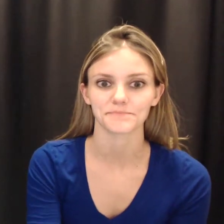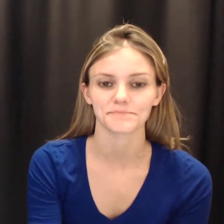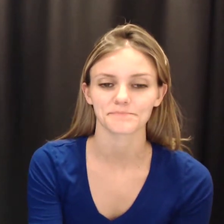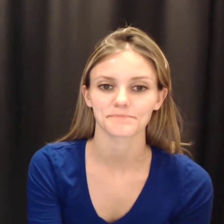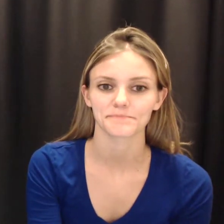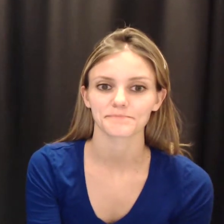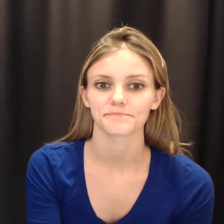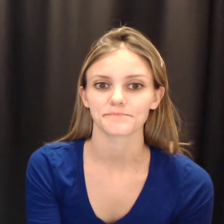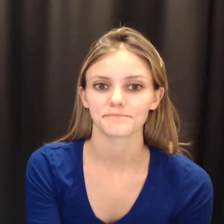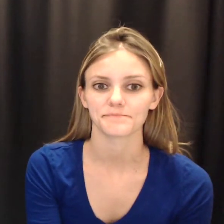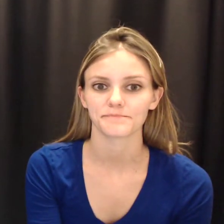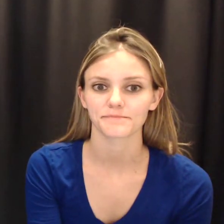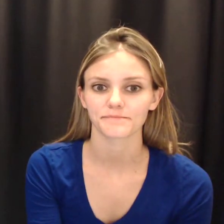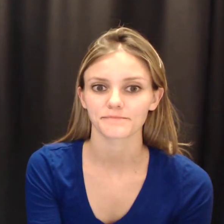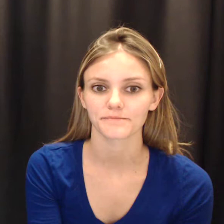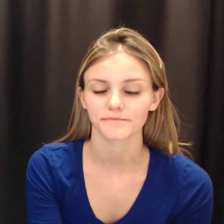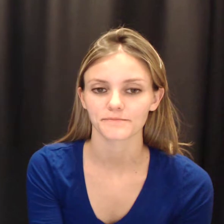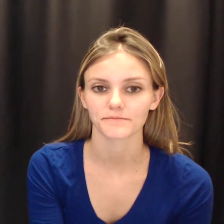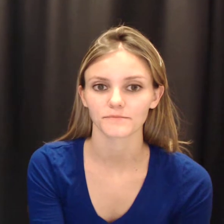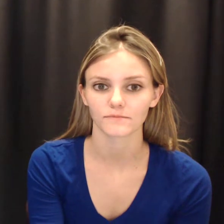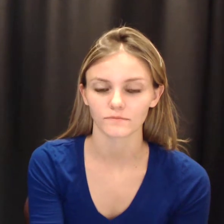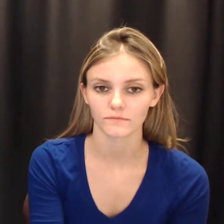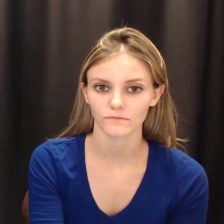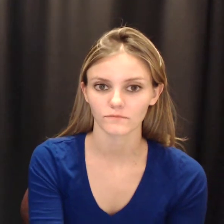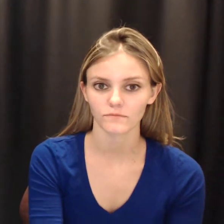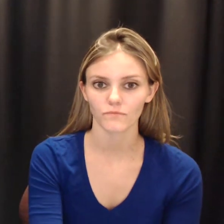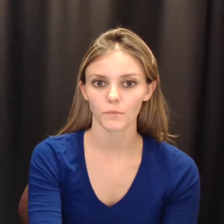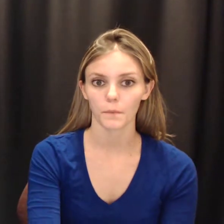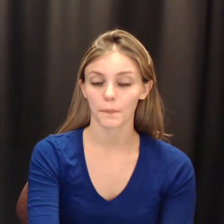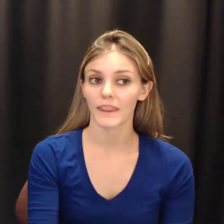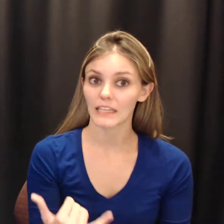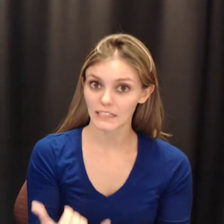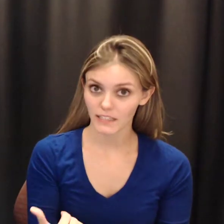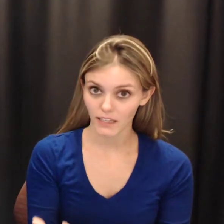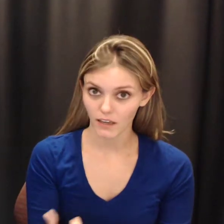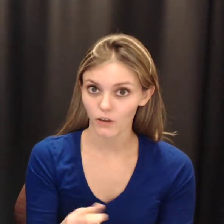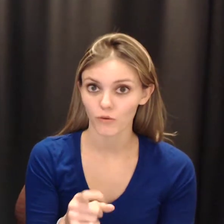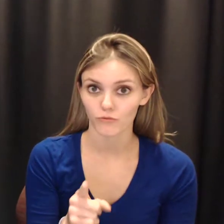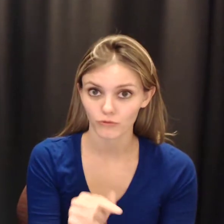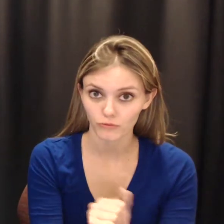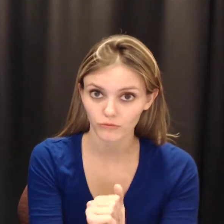And are you working right now?